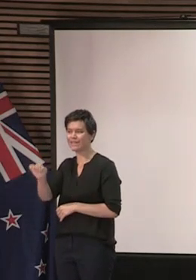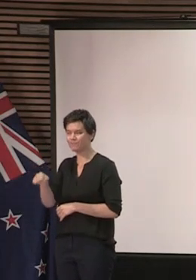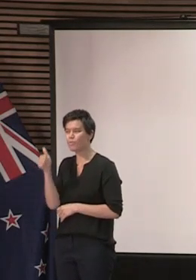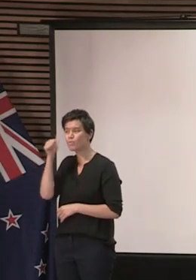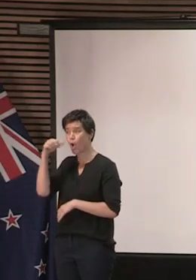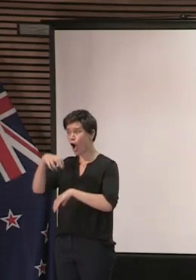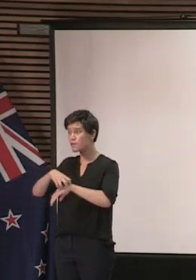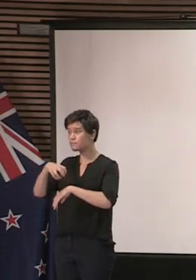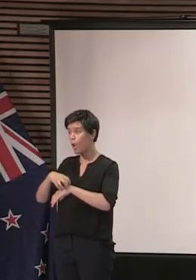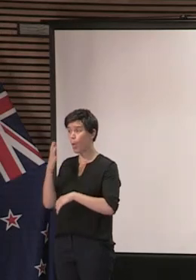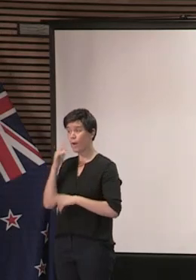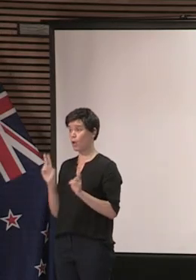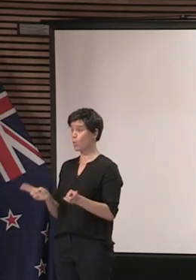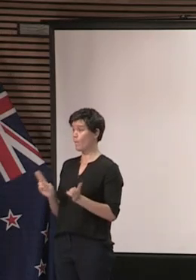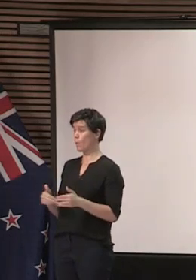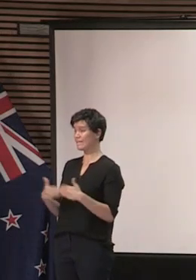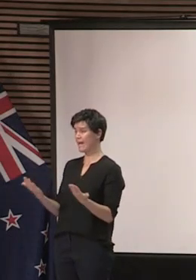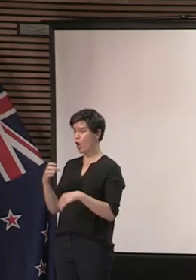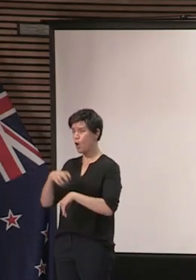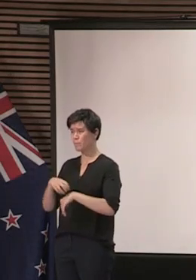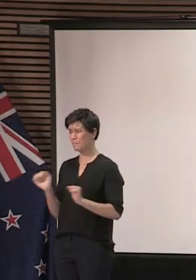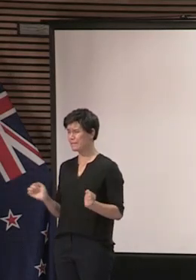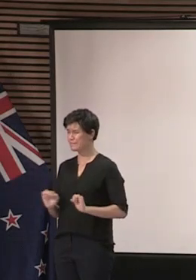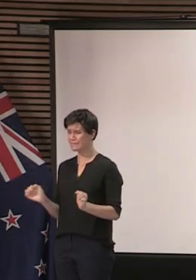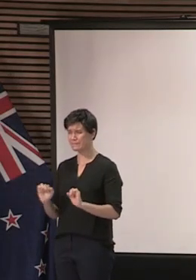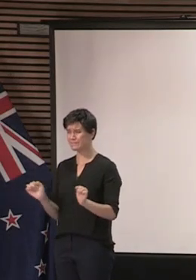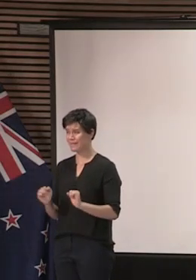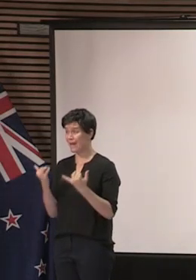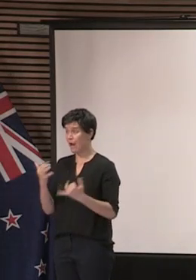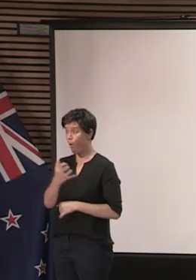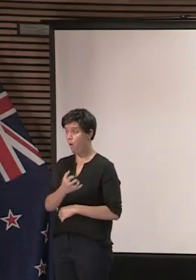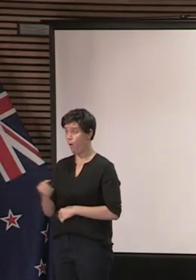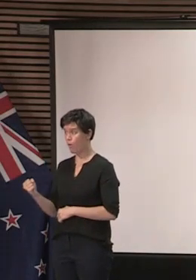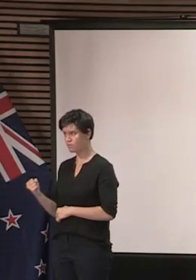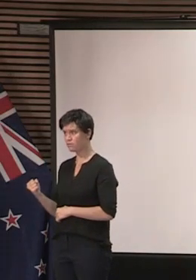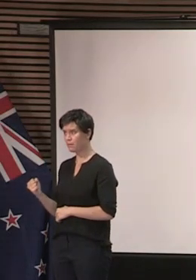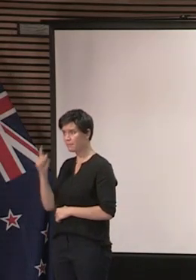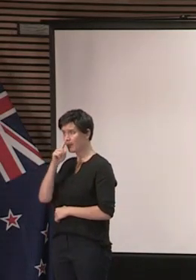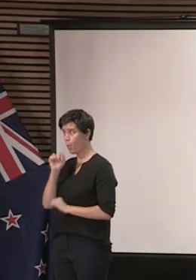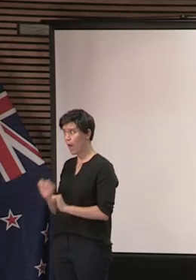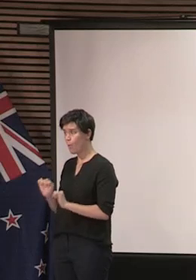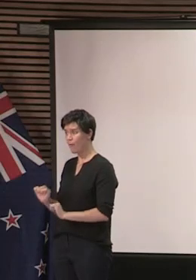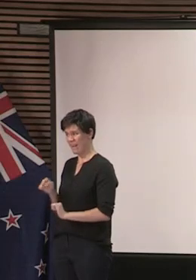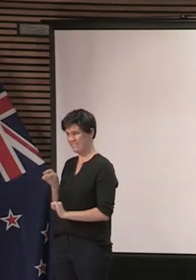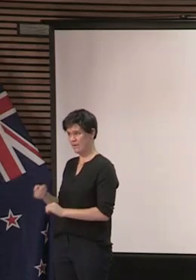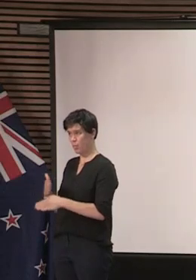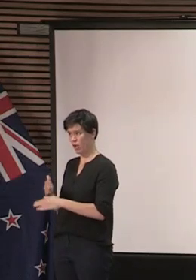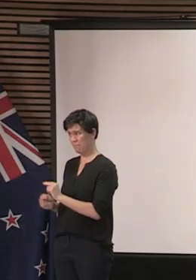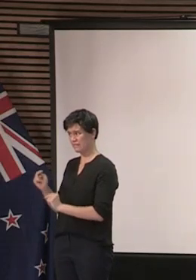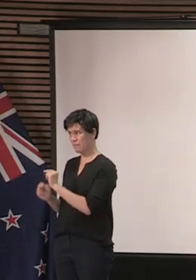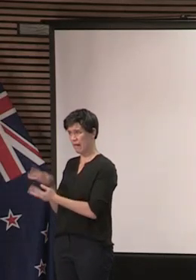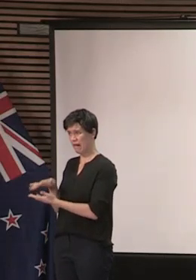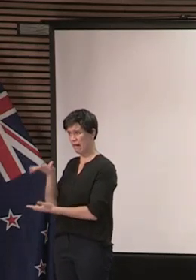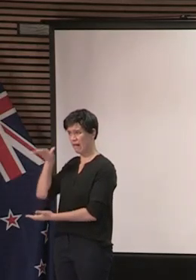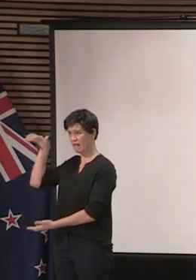hospitals are in usual circumstances, and most of them have high occupancy rates. They are putting elective procedures